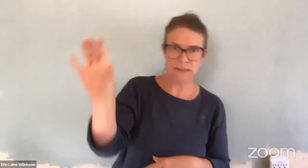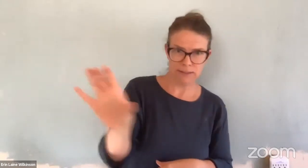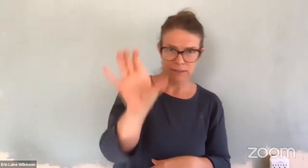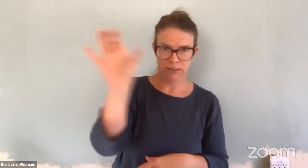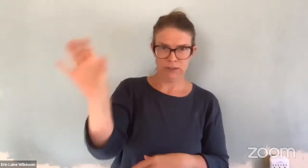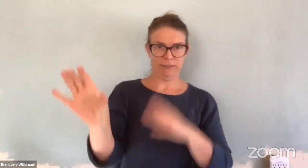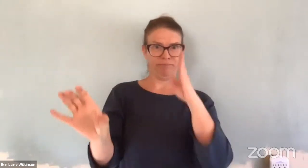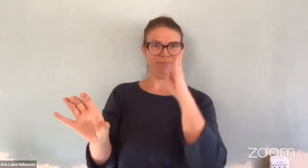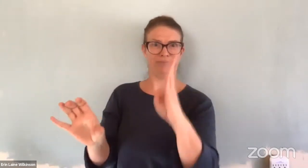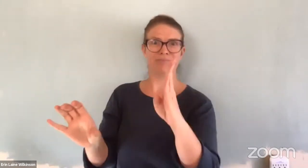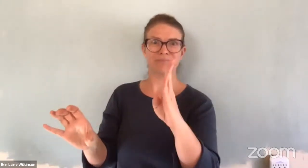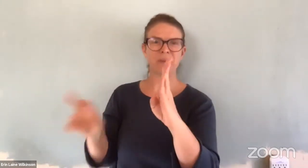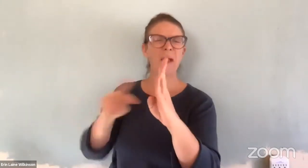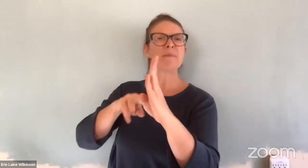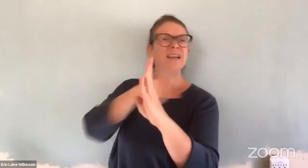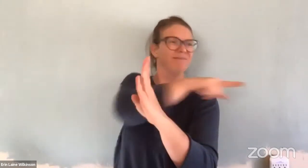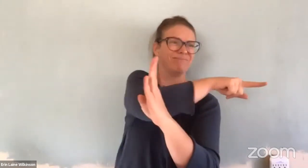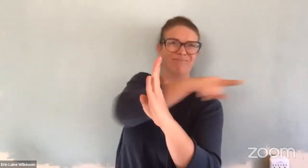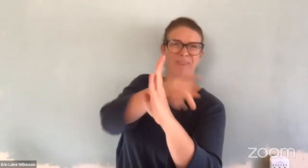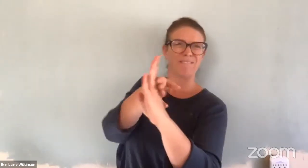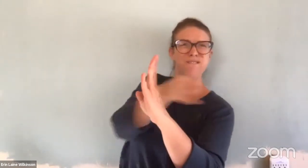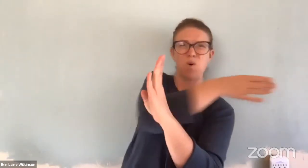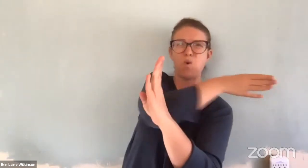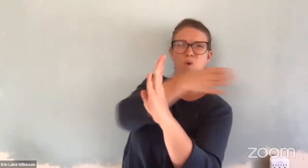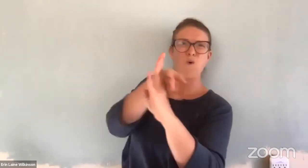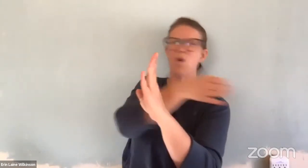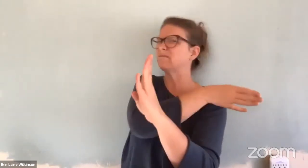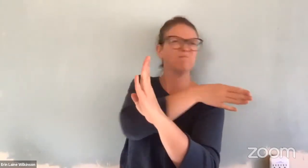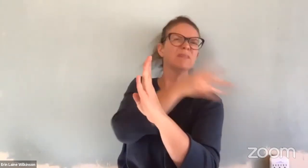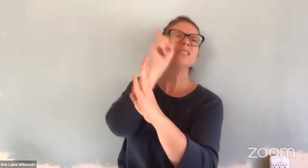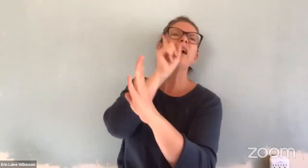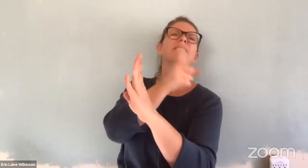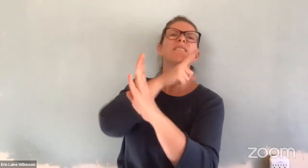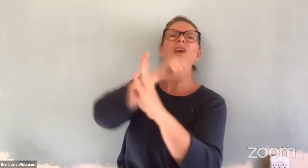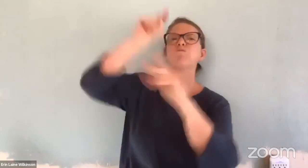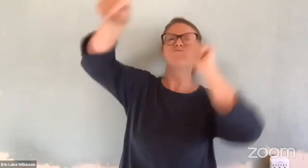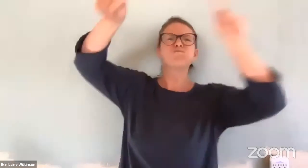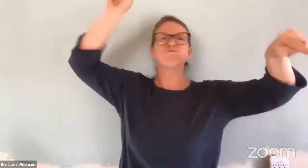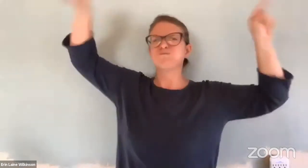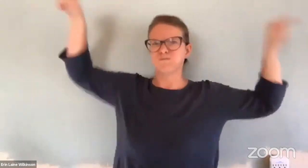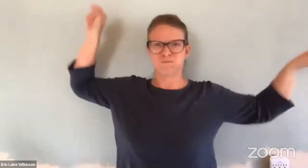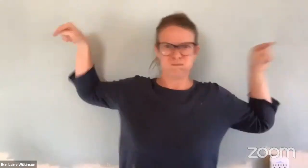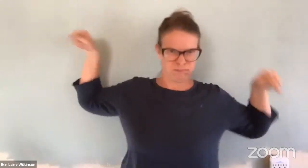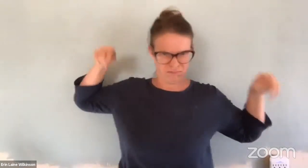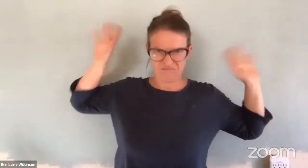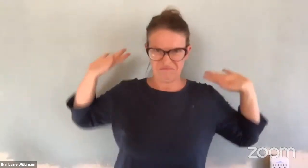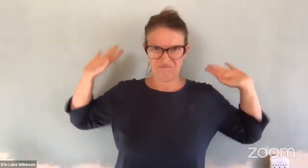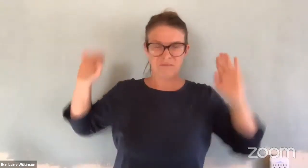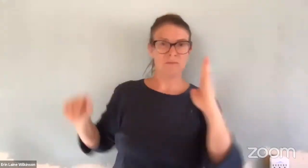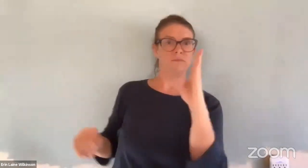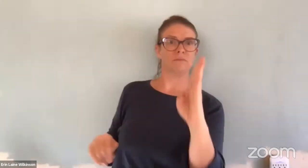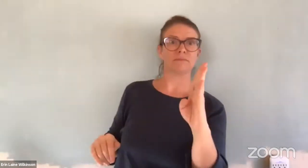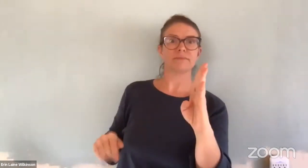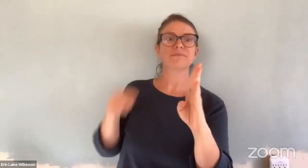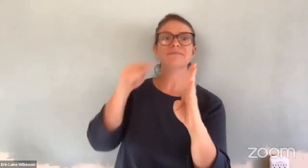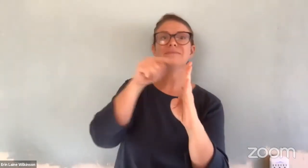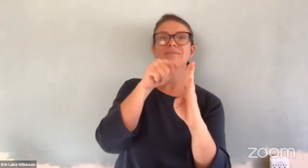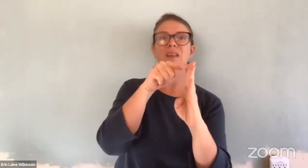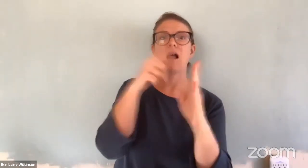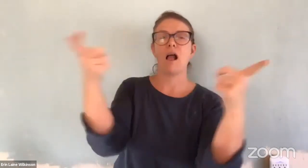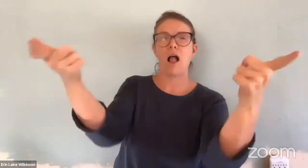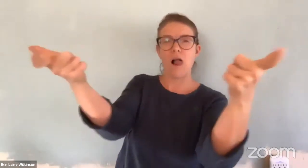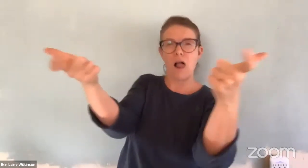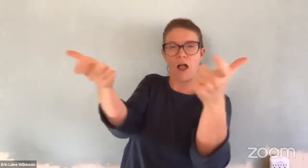think most happened in the 18th and 19th century. So previous to that, deaf people were scattered and